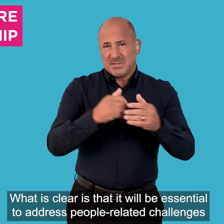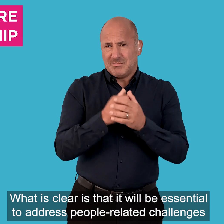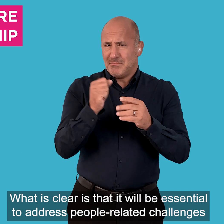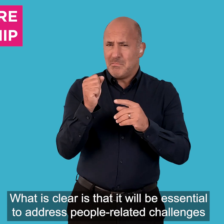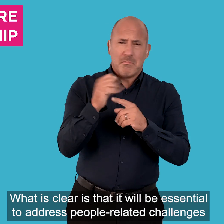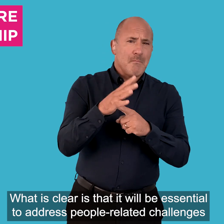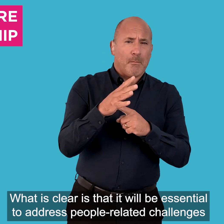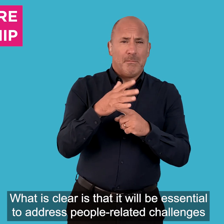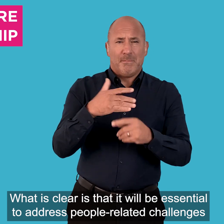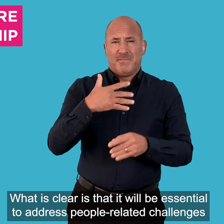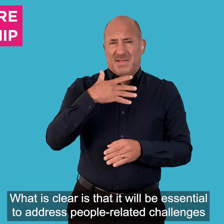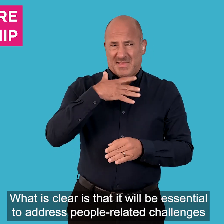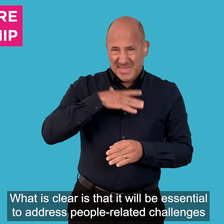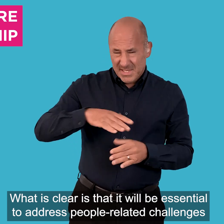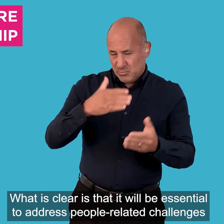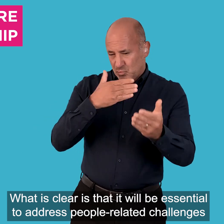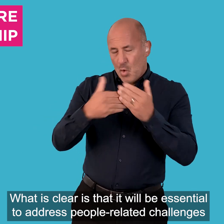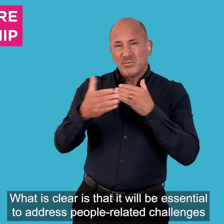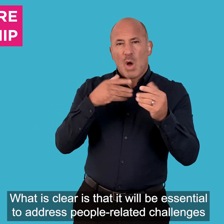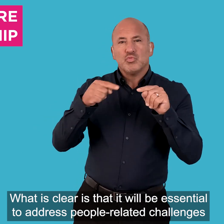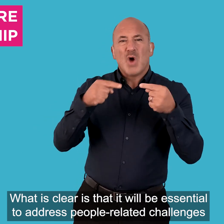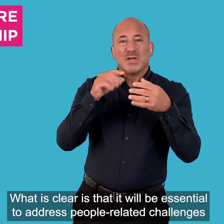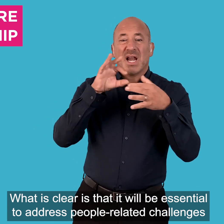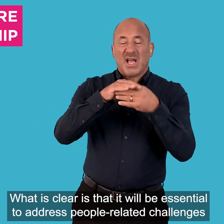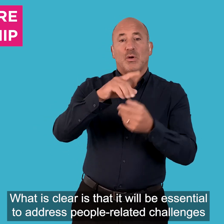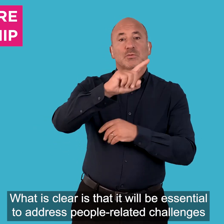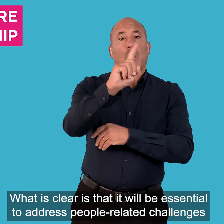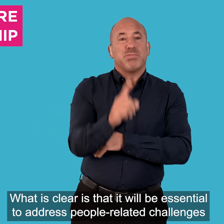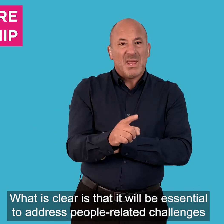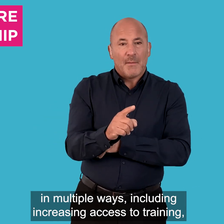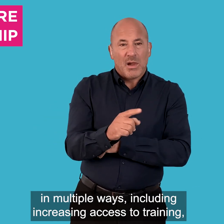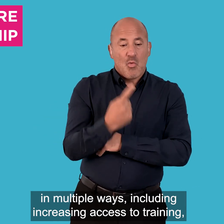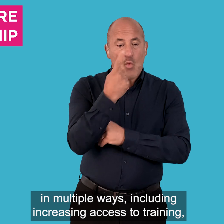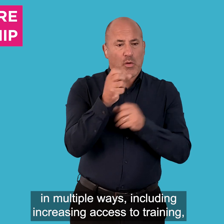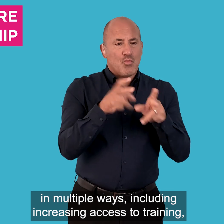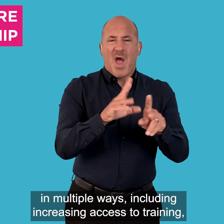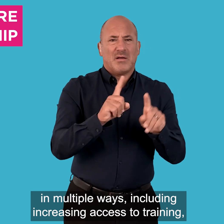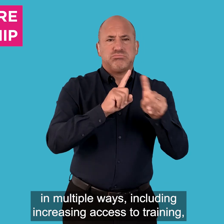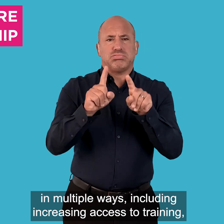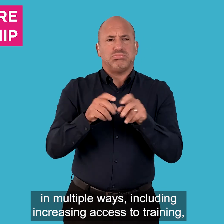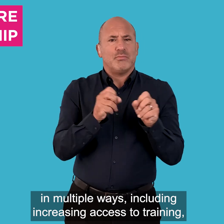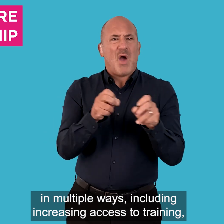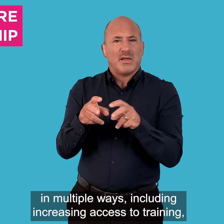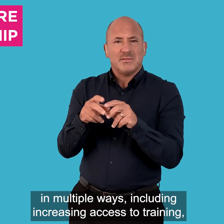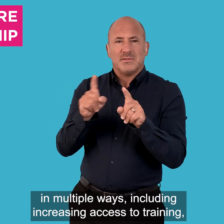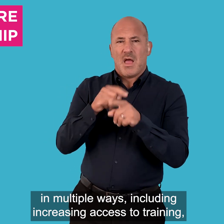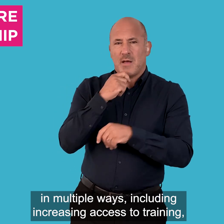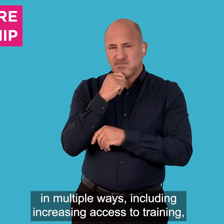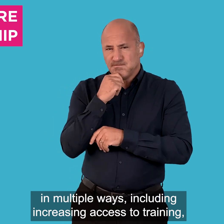What is clear is that it will be essential to address people-related challenges in multiple ways, including increasing